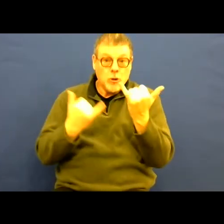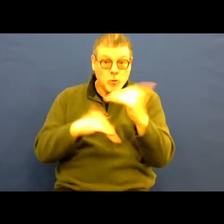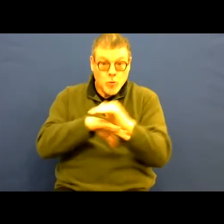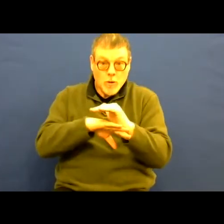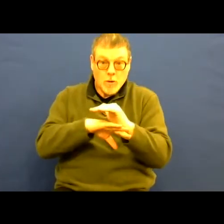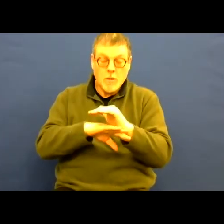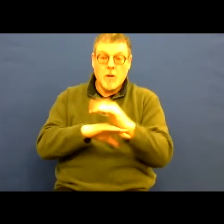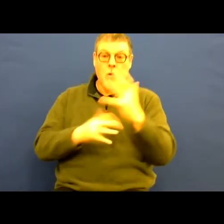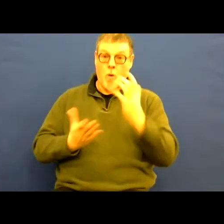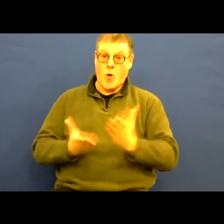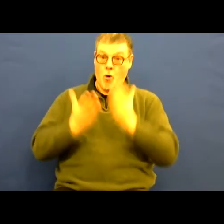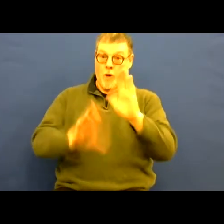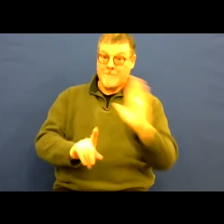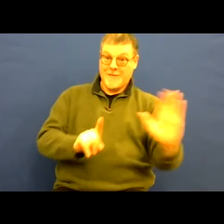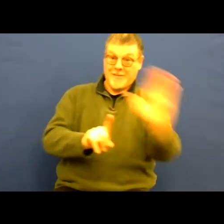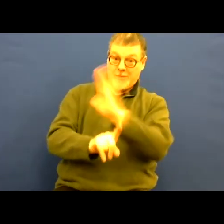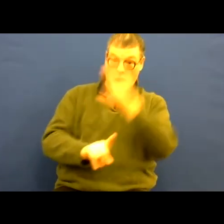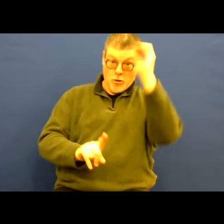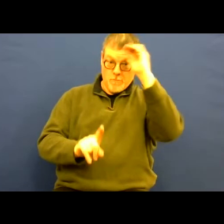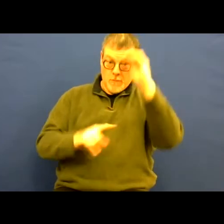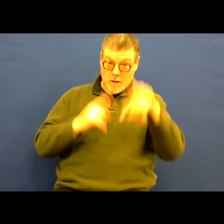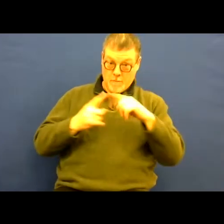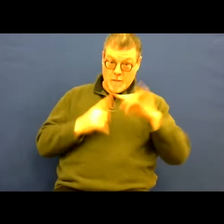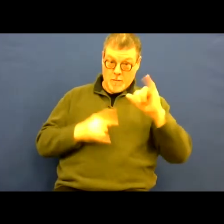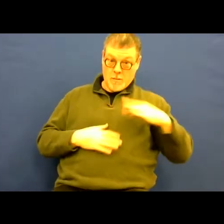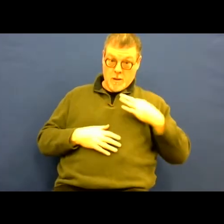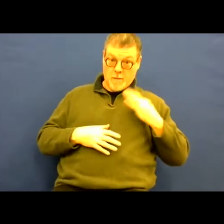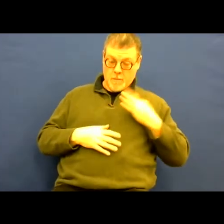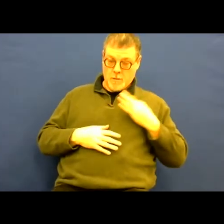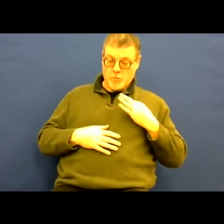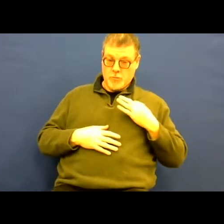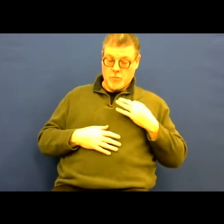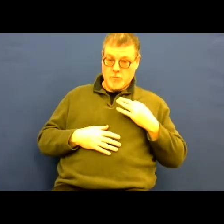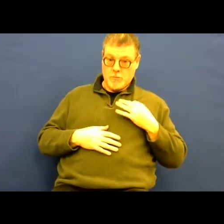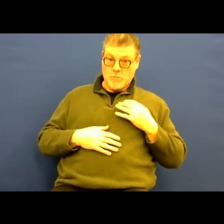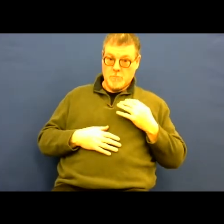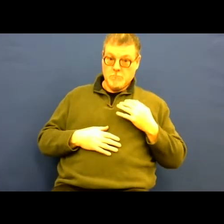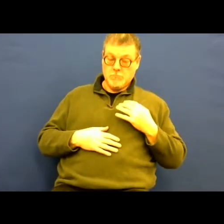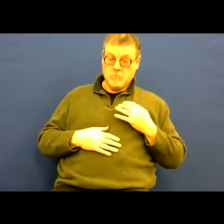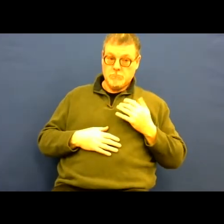to offer opinions on this application, the